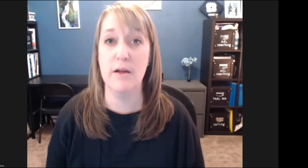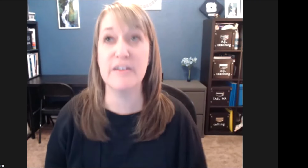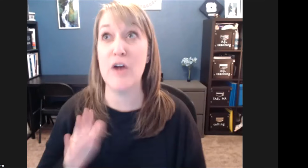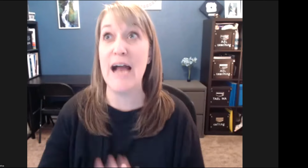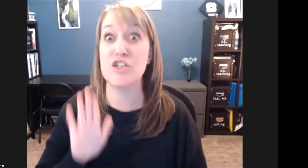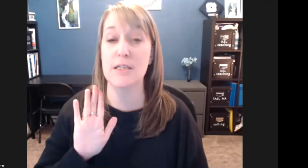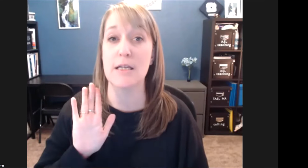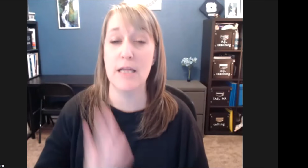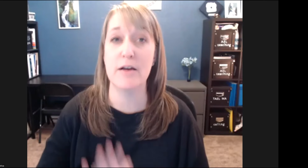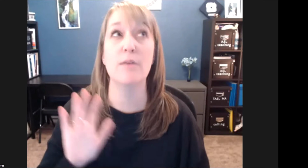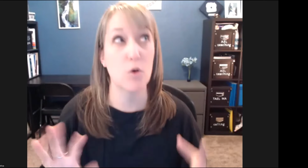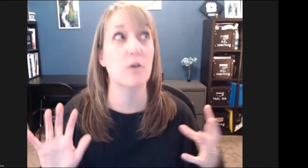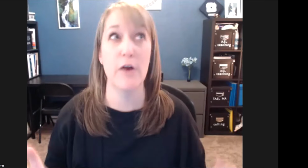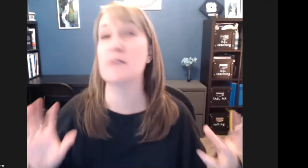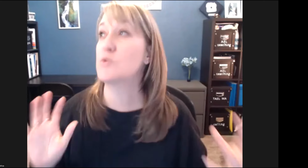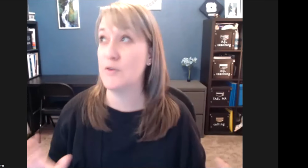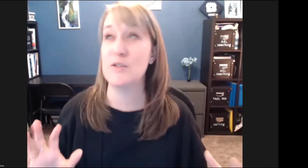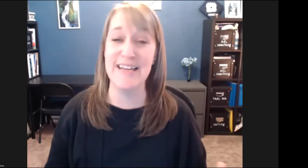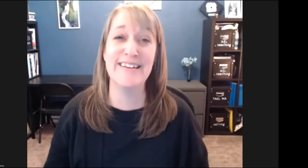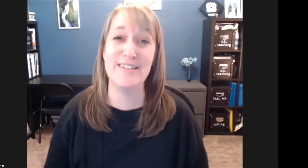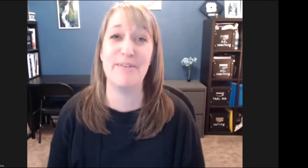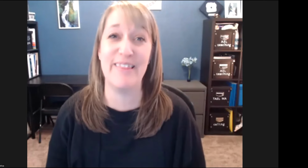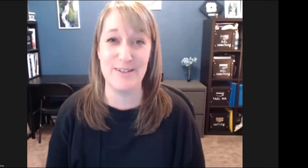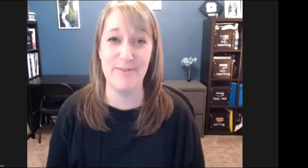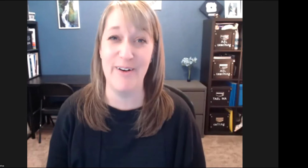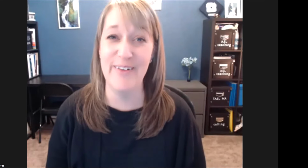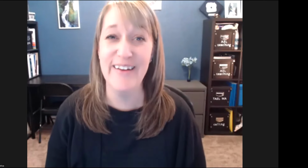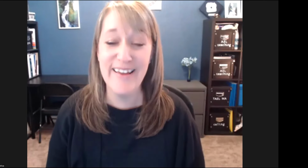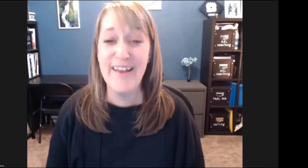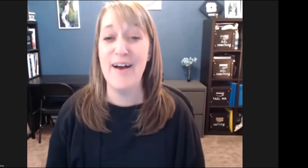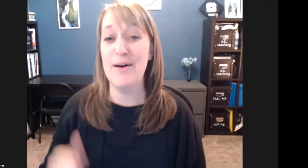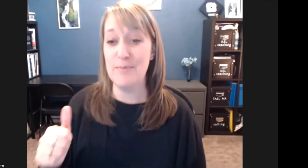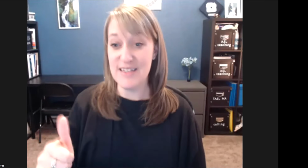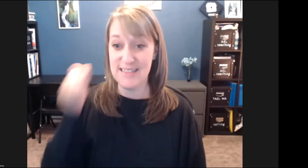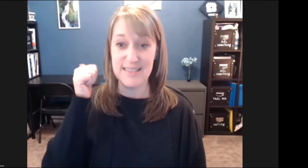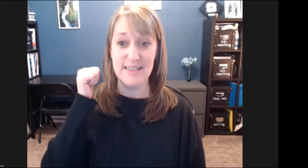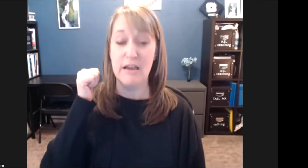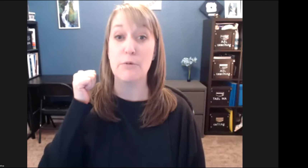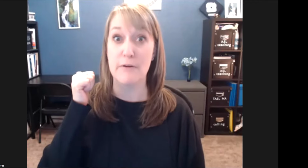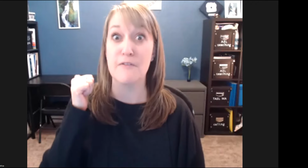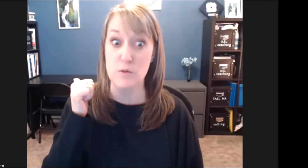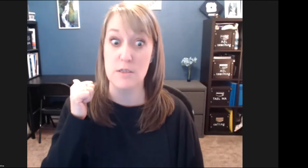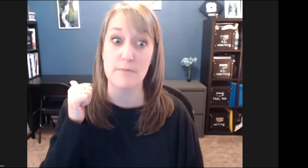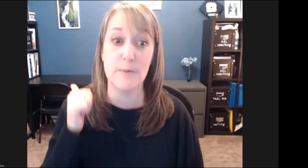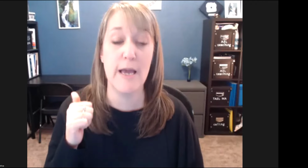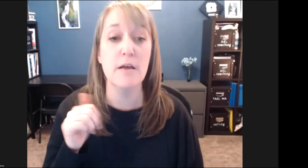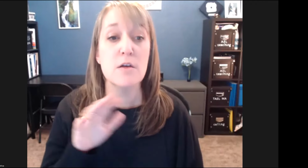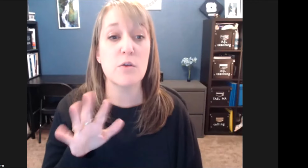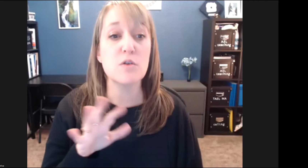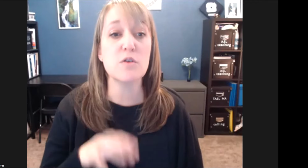unless you're actually like on moral grounds refusing to be there tomorrow. This is a refusal. Okay, so those are the